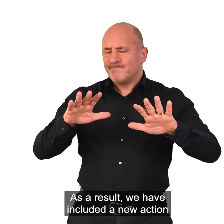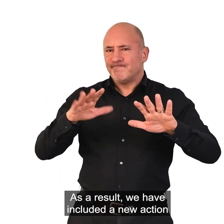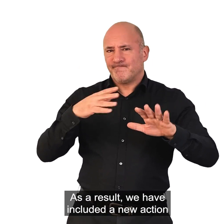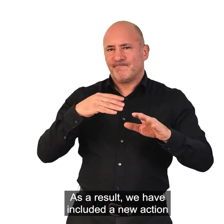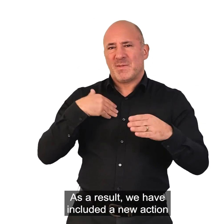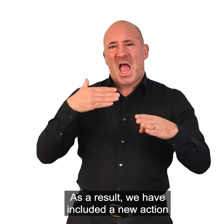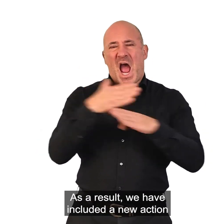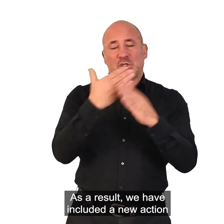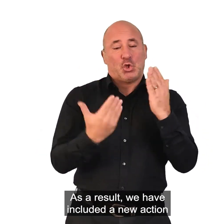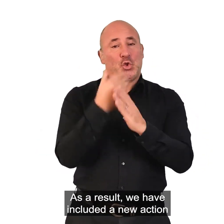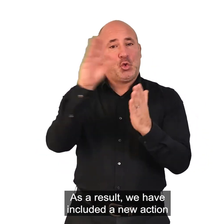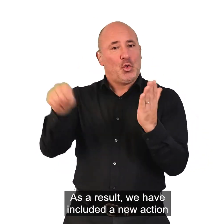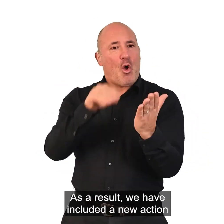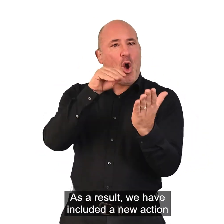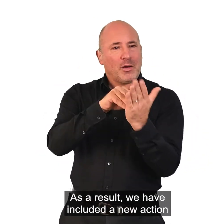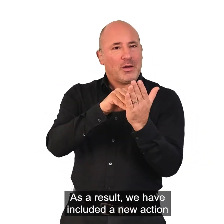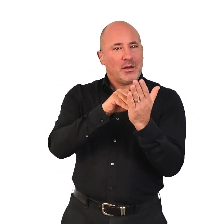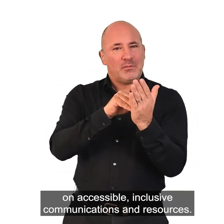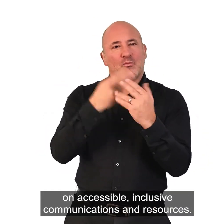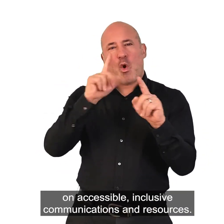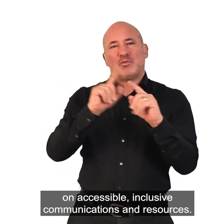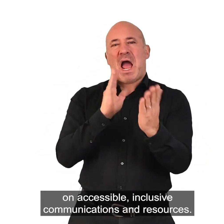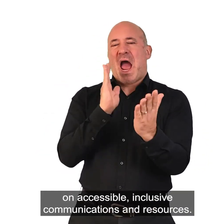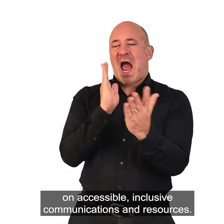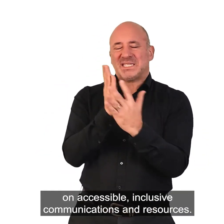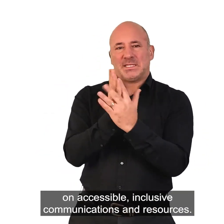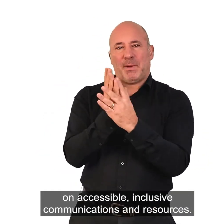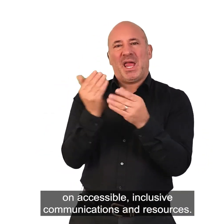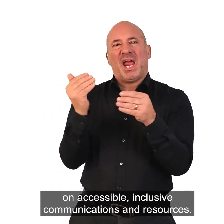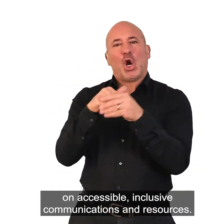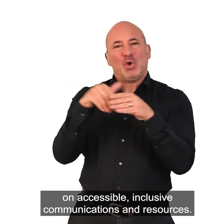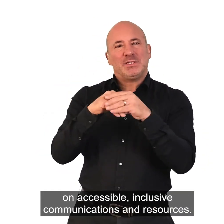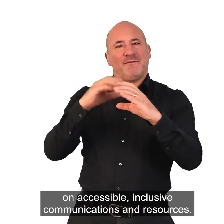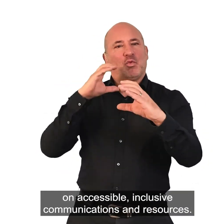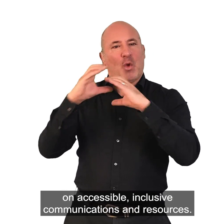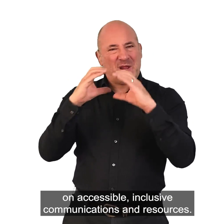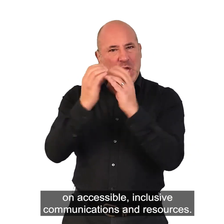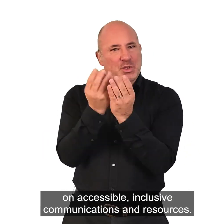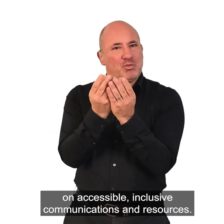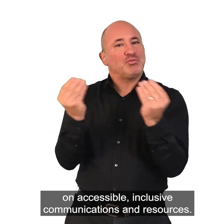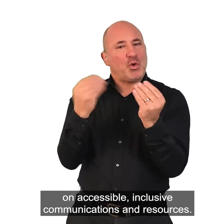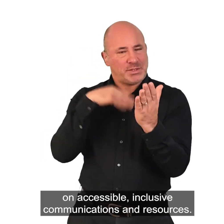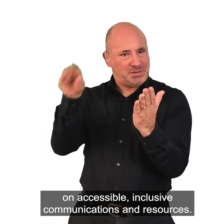As a result, we have included a new action on accessible, inclusive communications and resources.